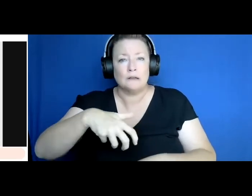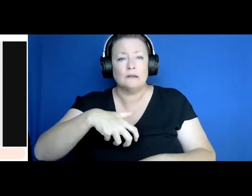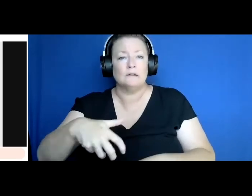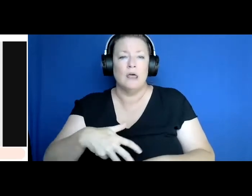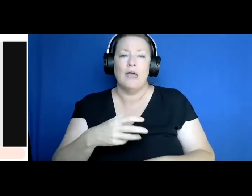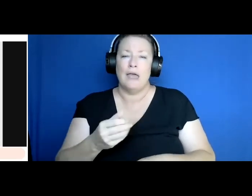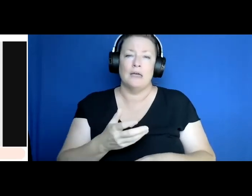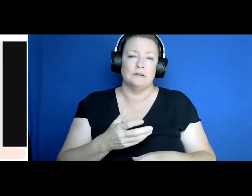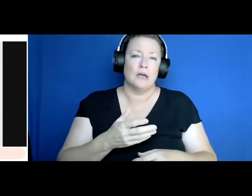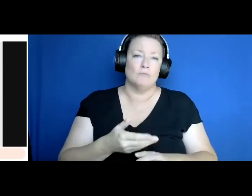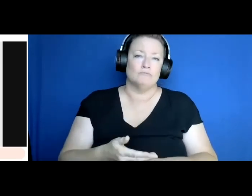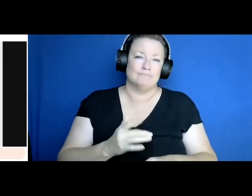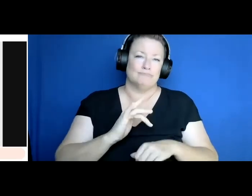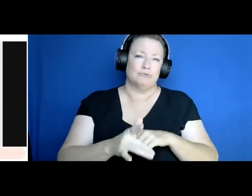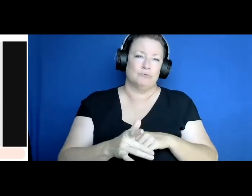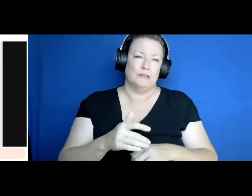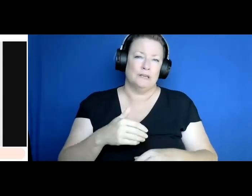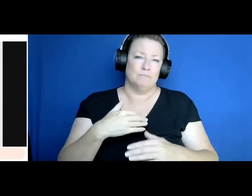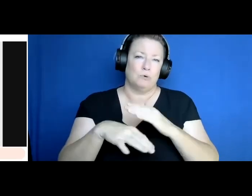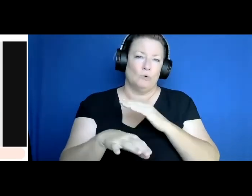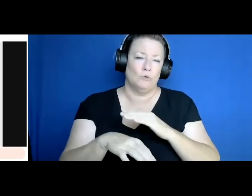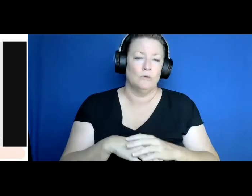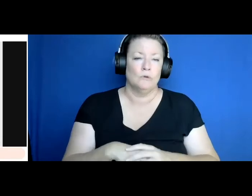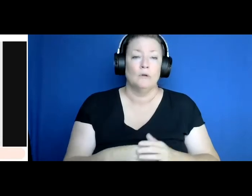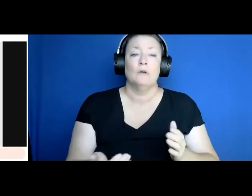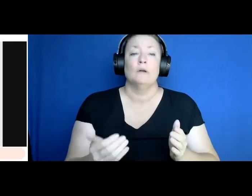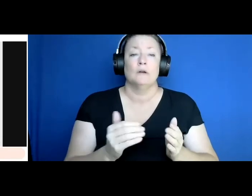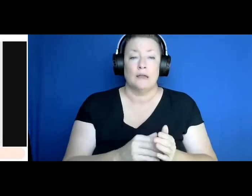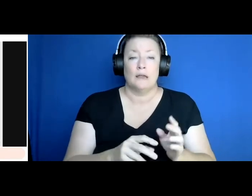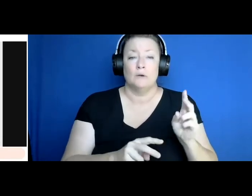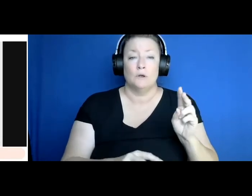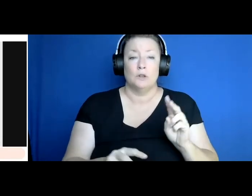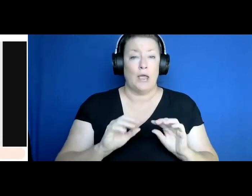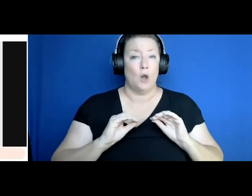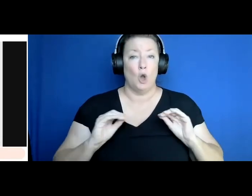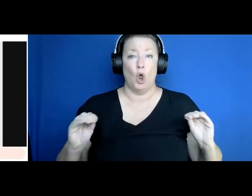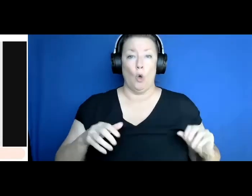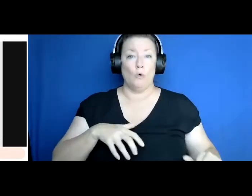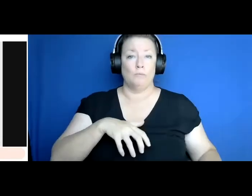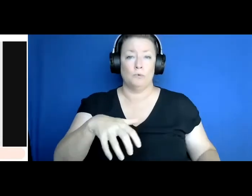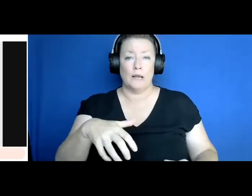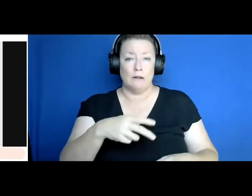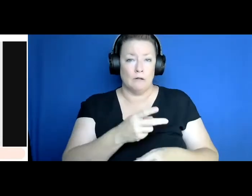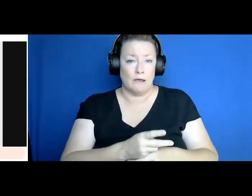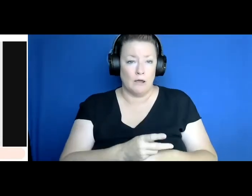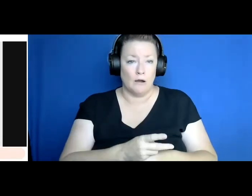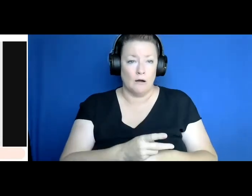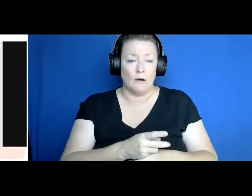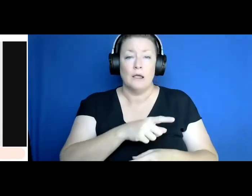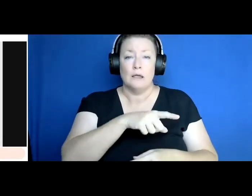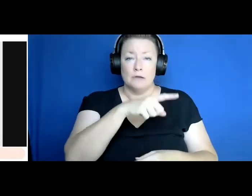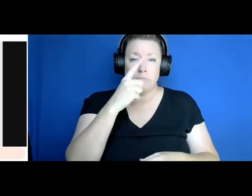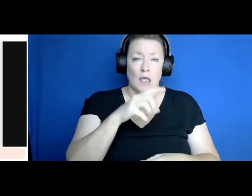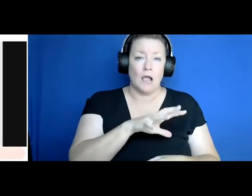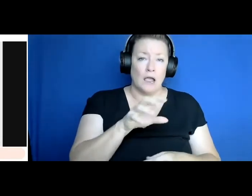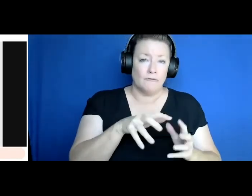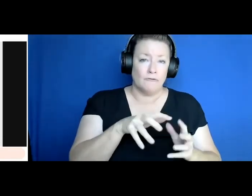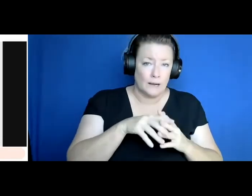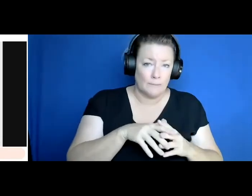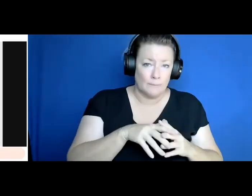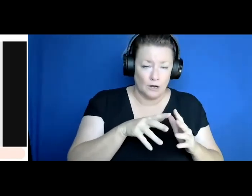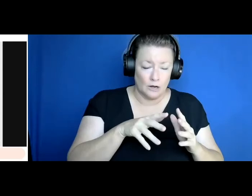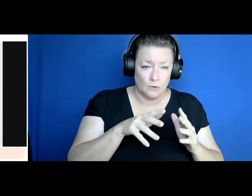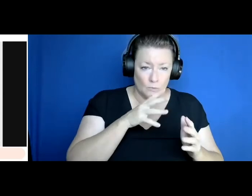once again, we were to look at no prenatal care, if Black and African American women who receive no